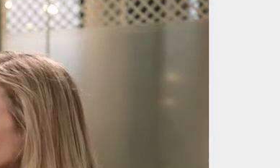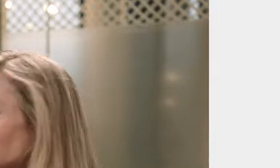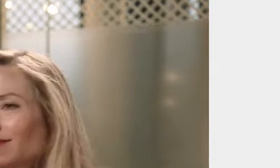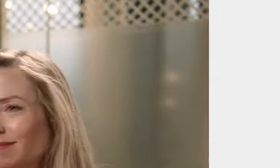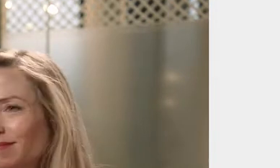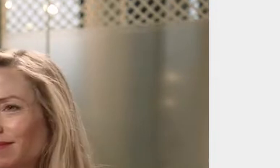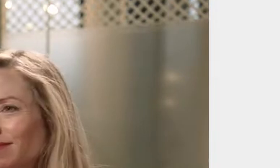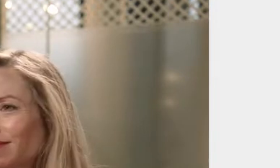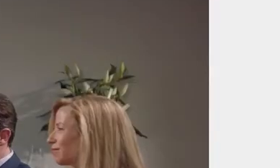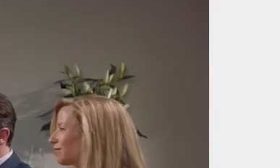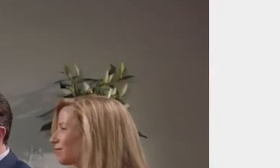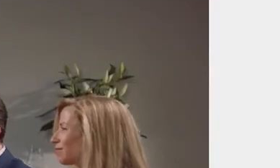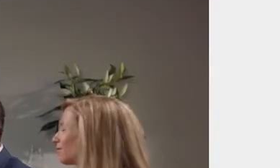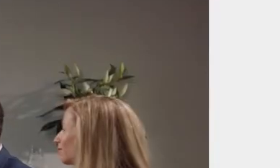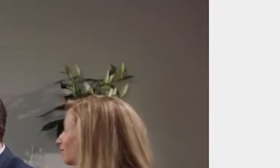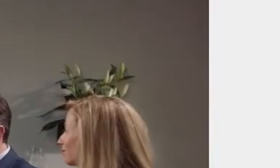a